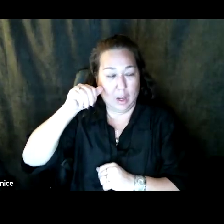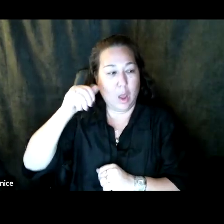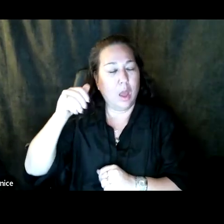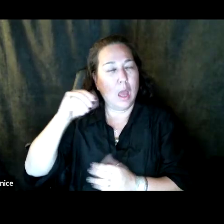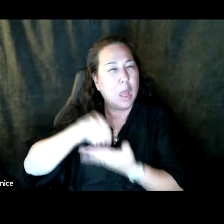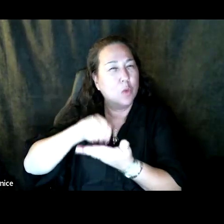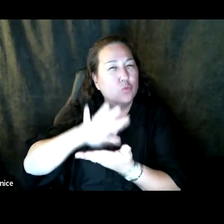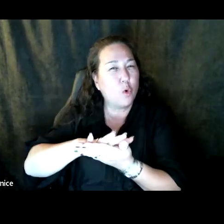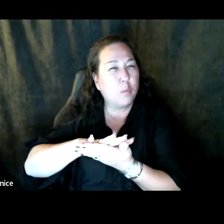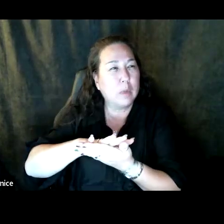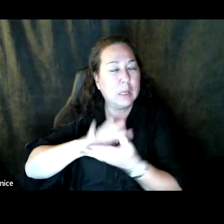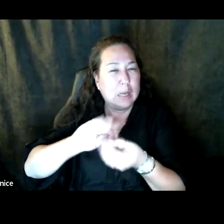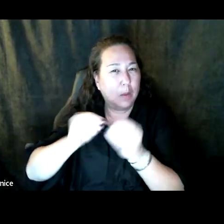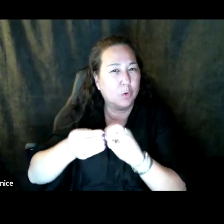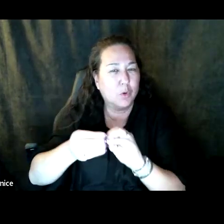enrollment was at